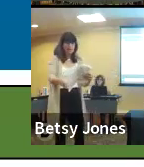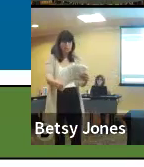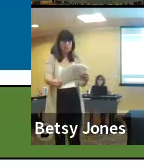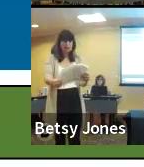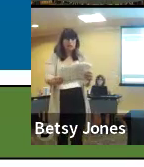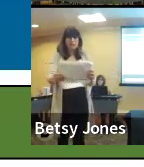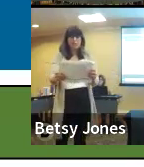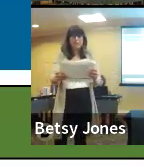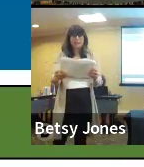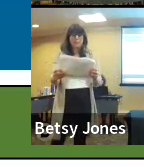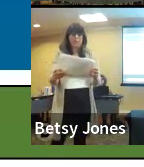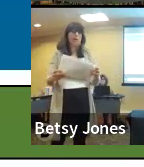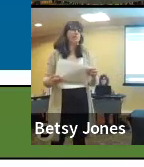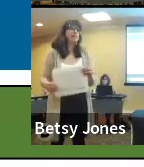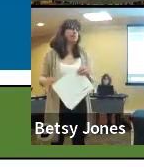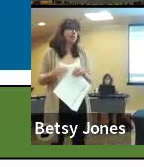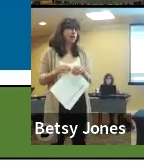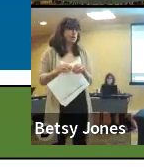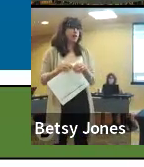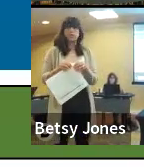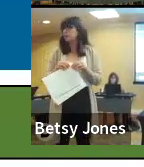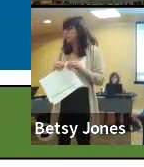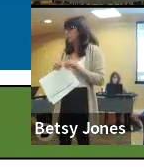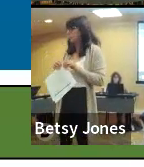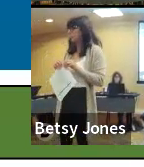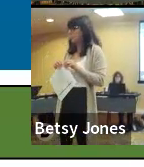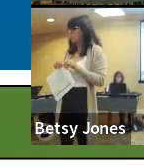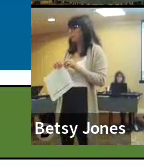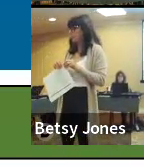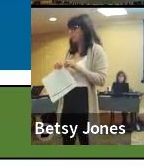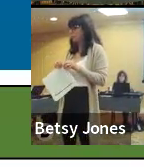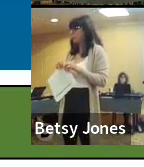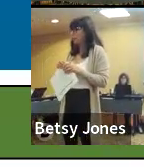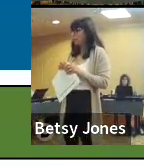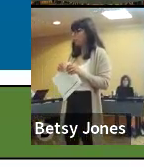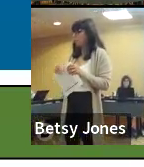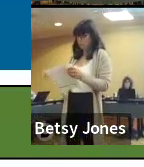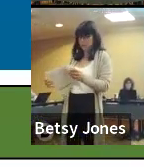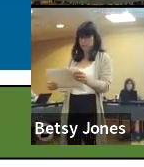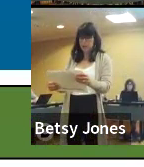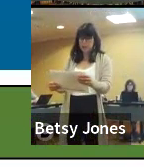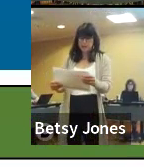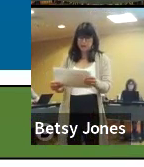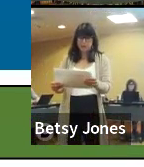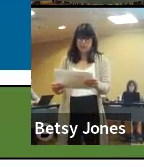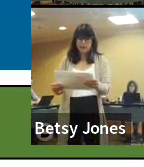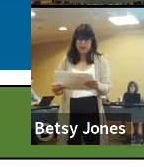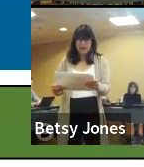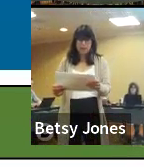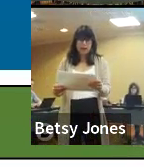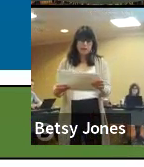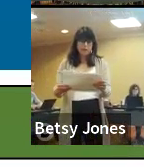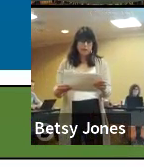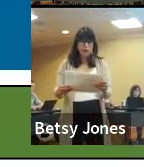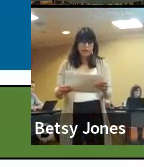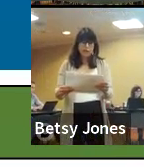the Treatment Facilities Program, Disability Rights Washington. So it's representing folks with disabilities on the CRIS committee.